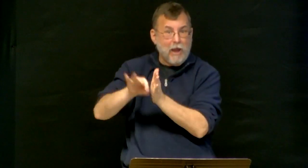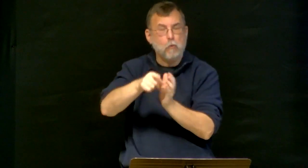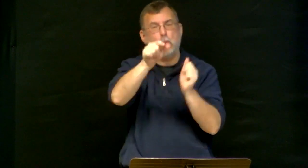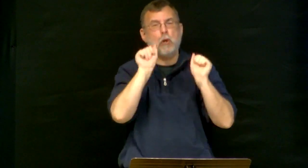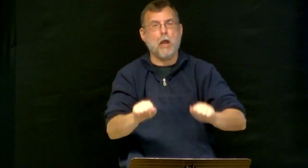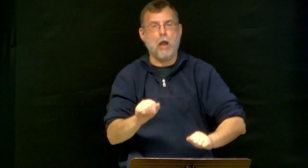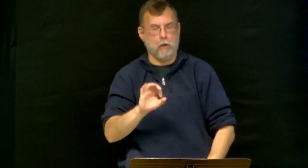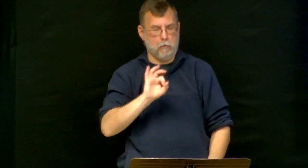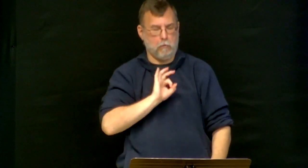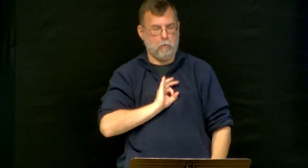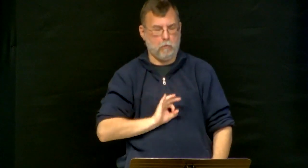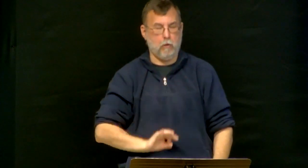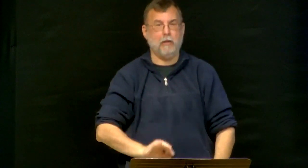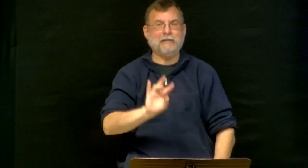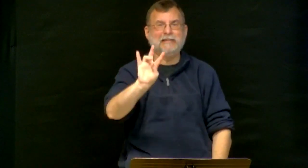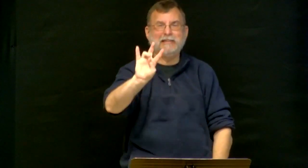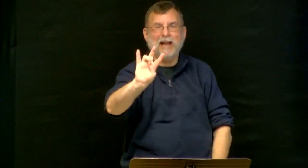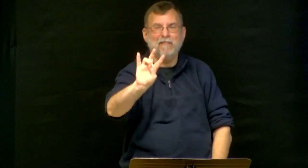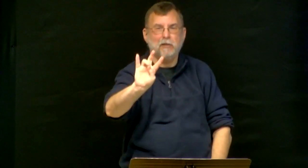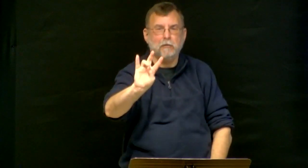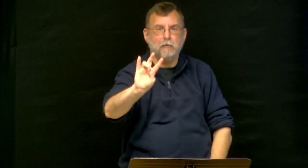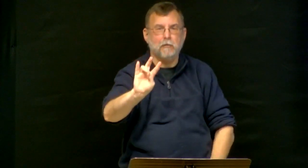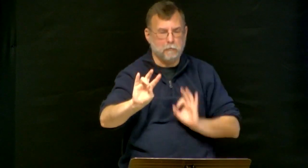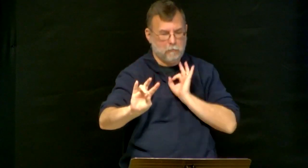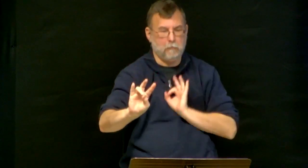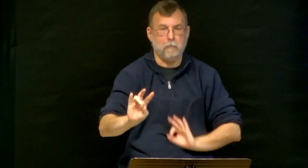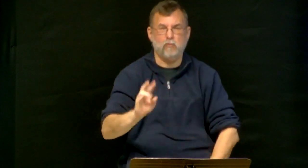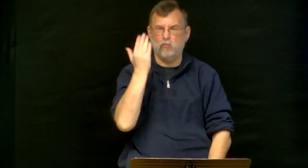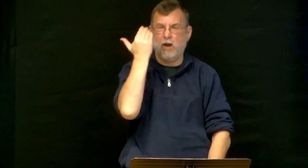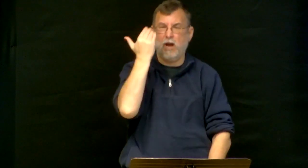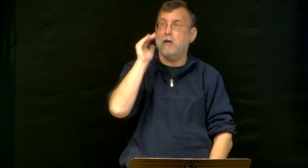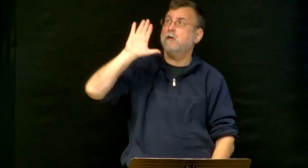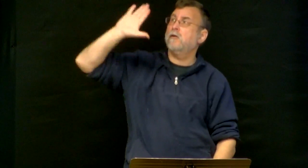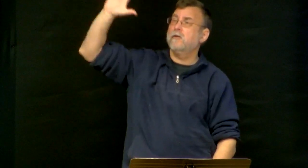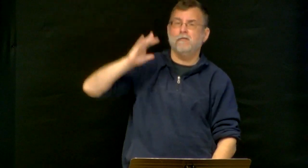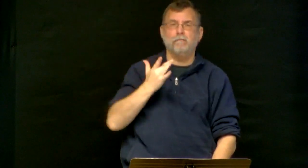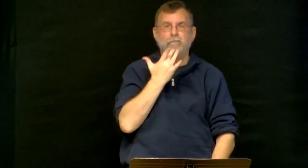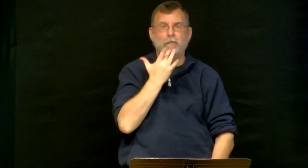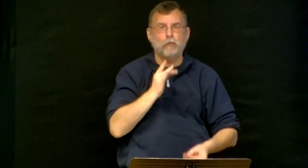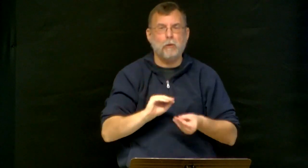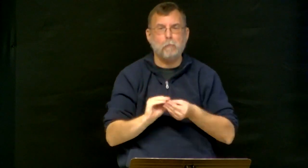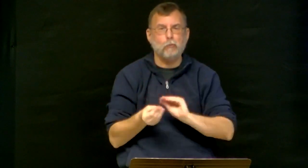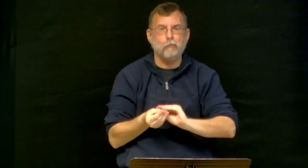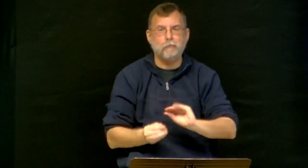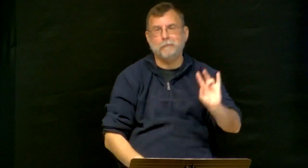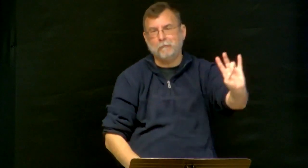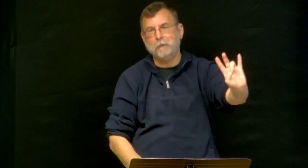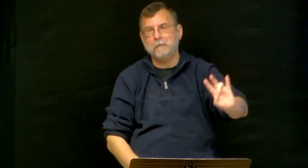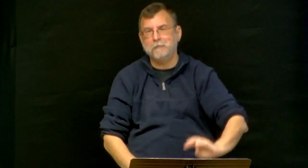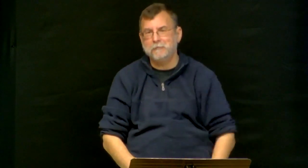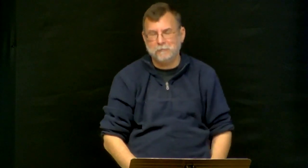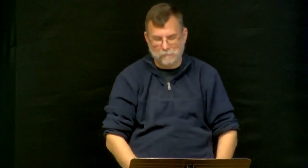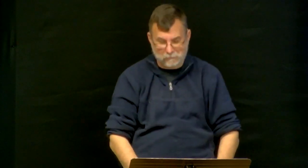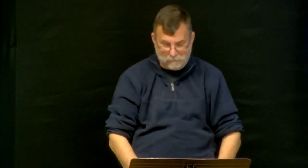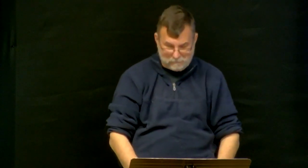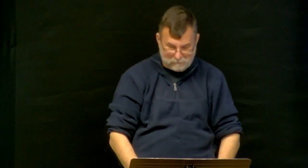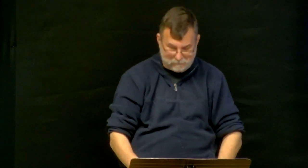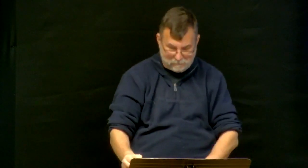But if you can find the buttons, find seven of them. And why seven? That is God's favorite number,